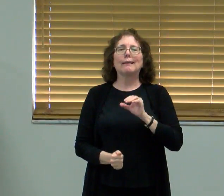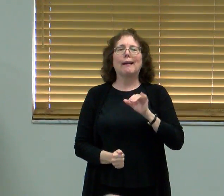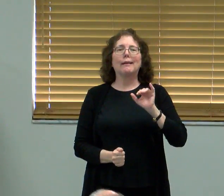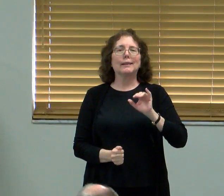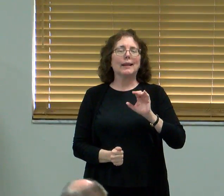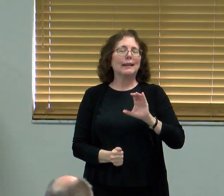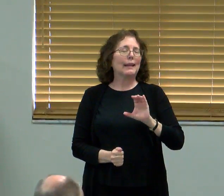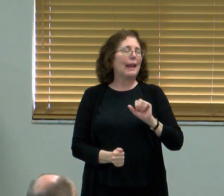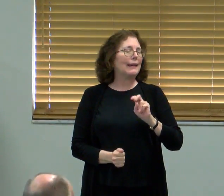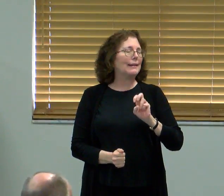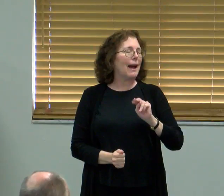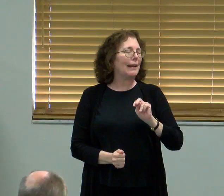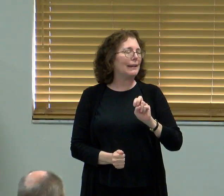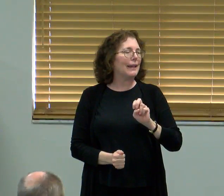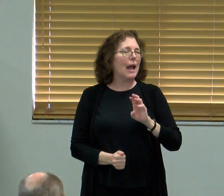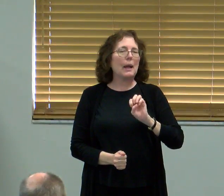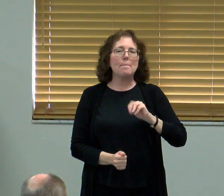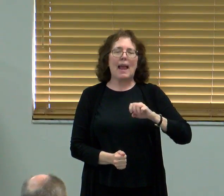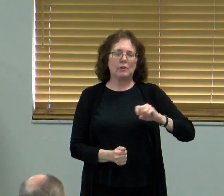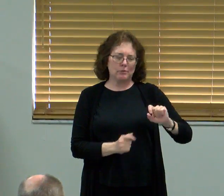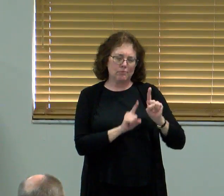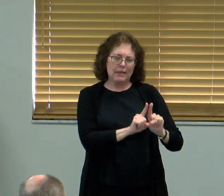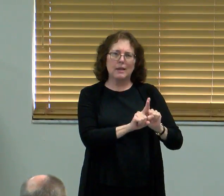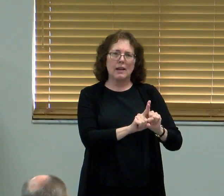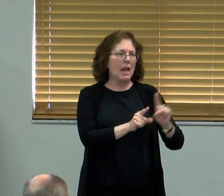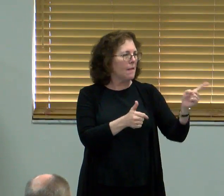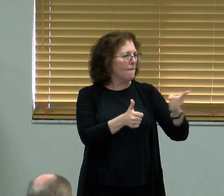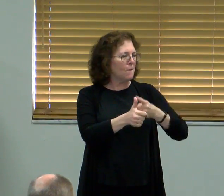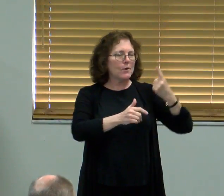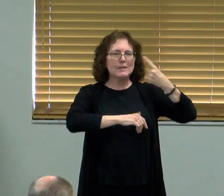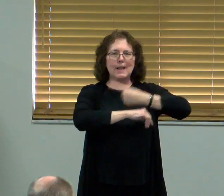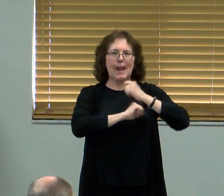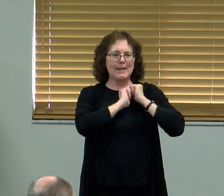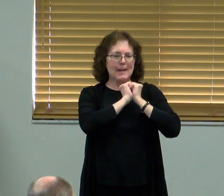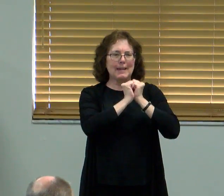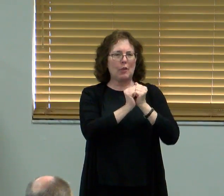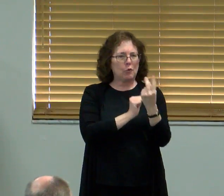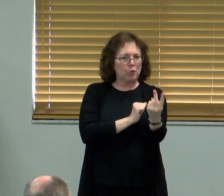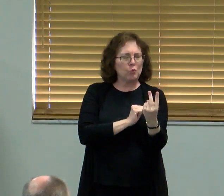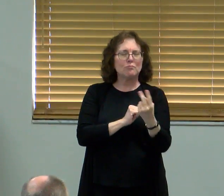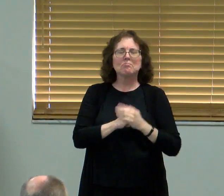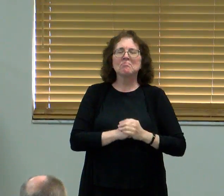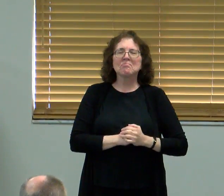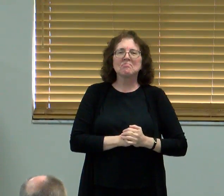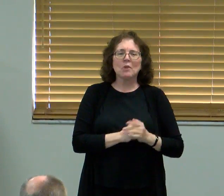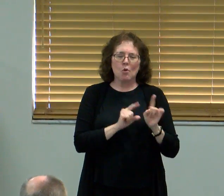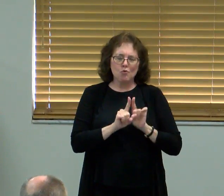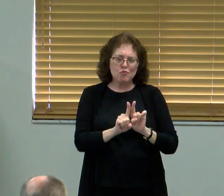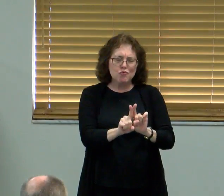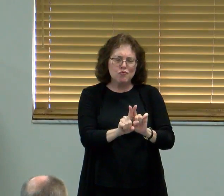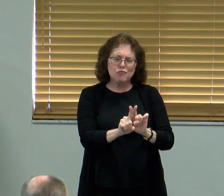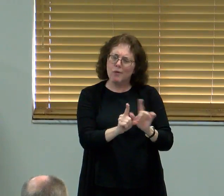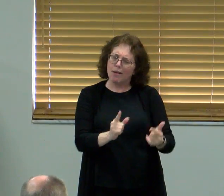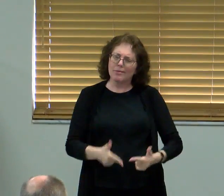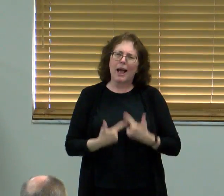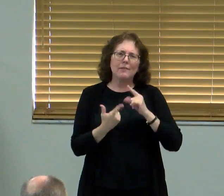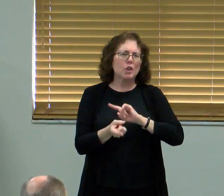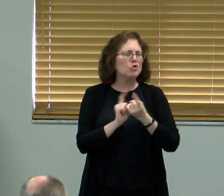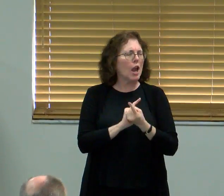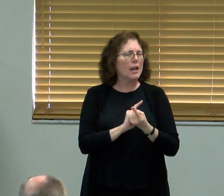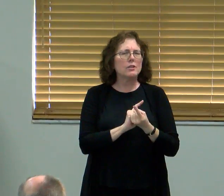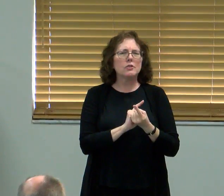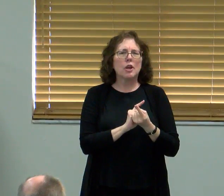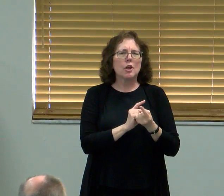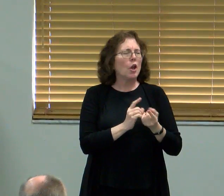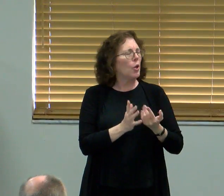it is their first day of the rest of their lives together. Lives that will be forever changed by their